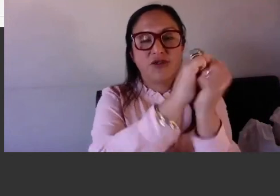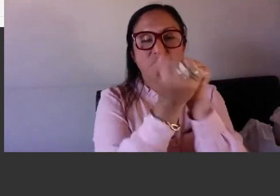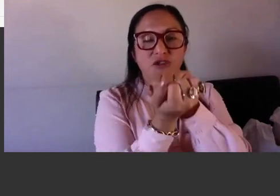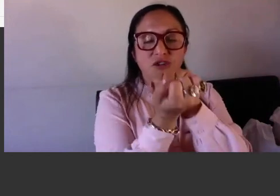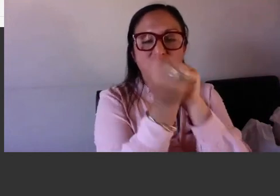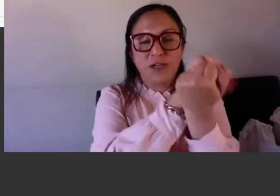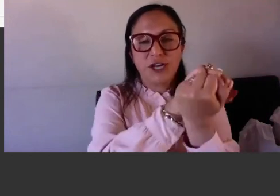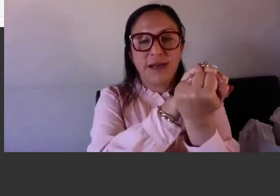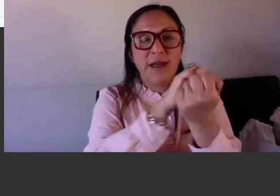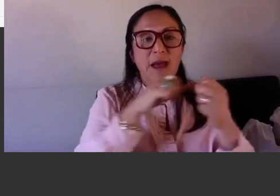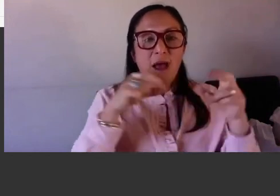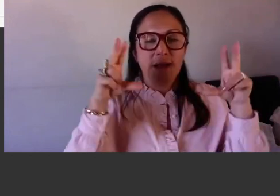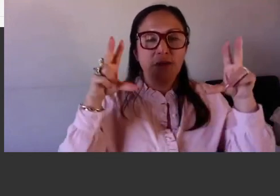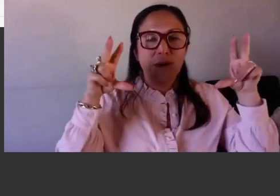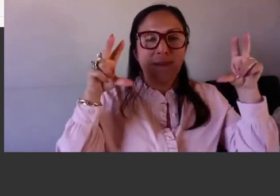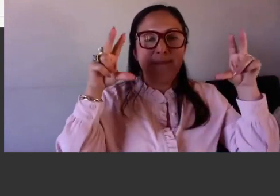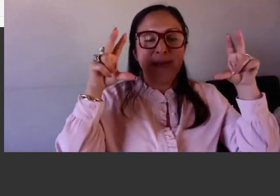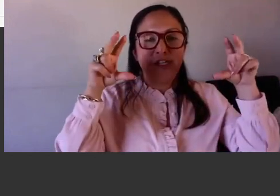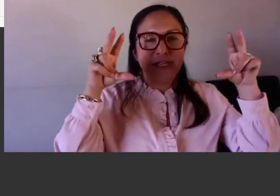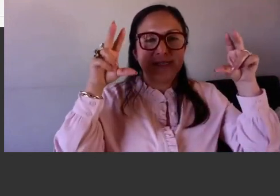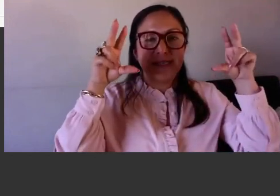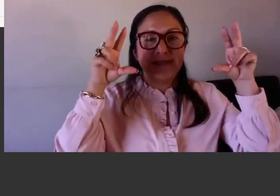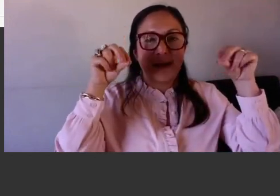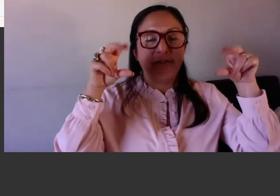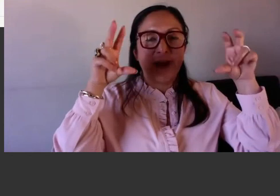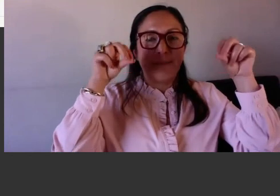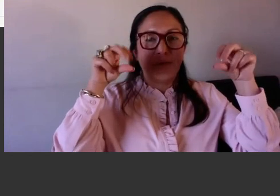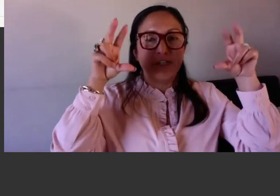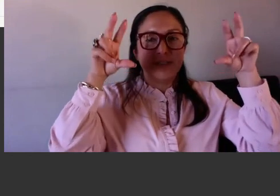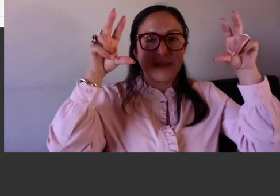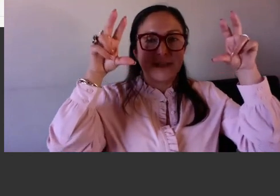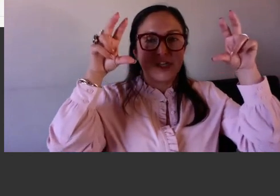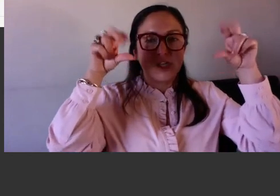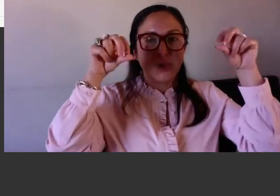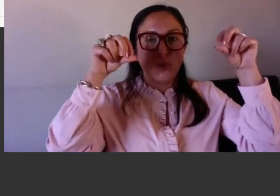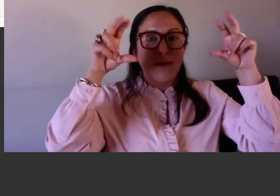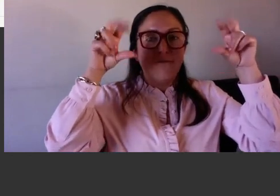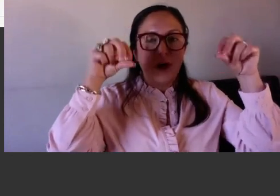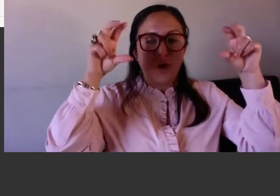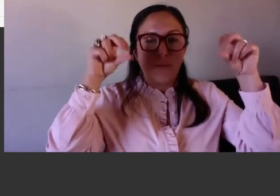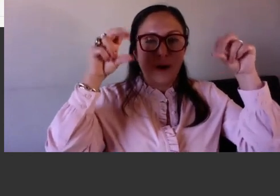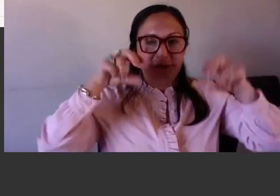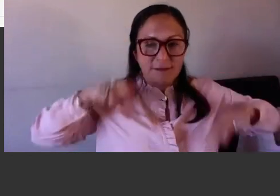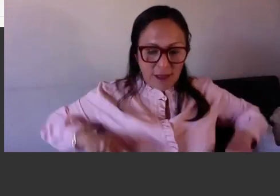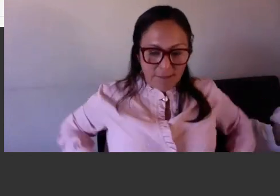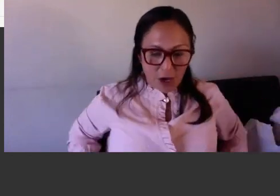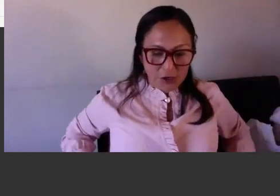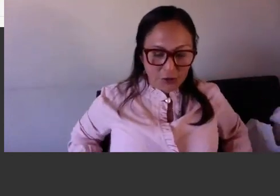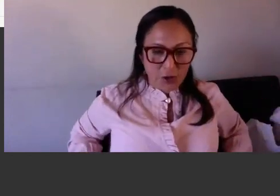in switching. Another one might be just the sign for diaper, which is like the two Velcro